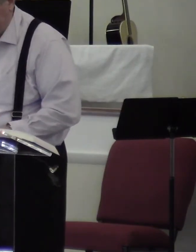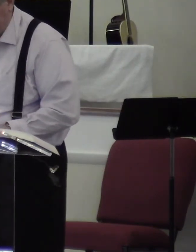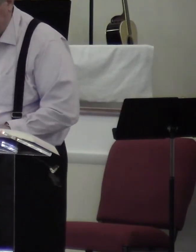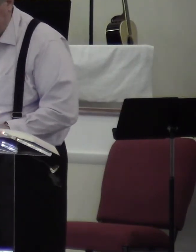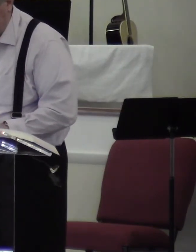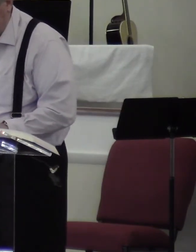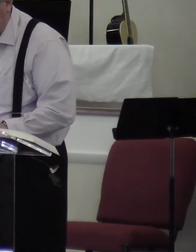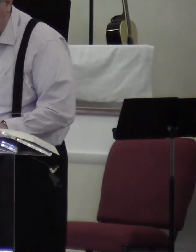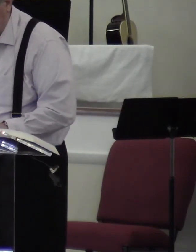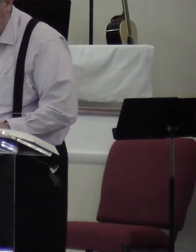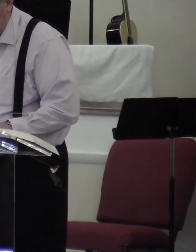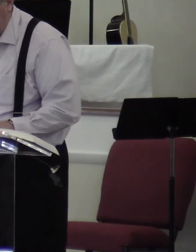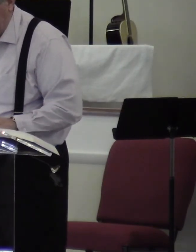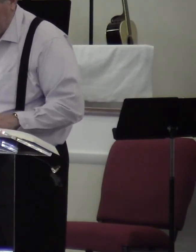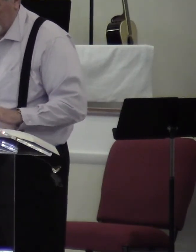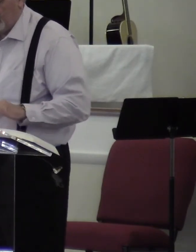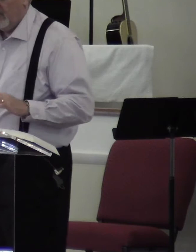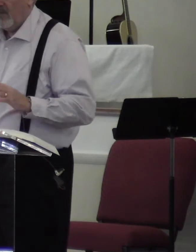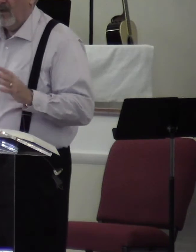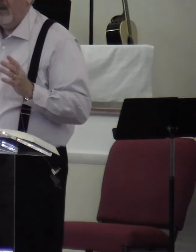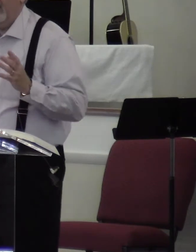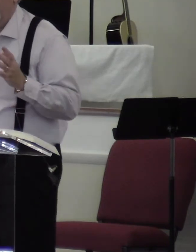wine.